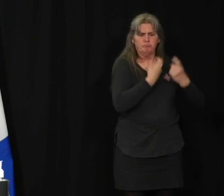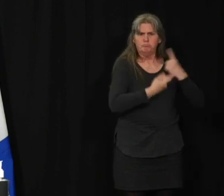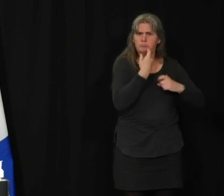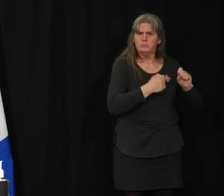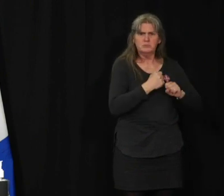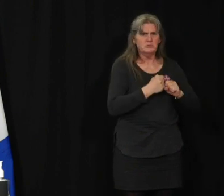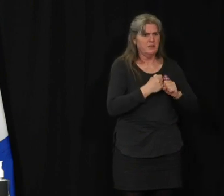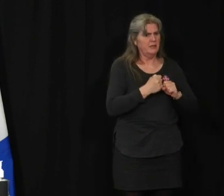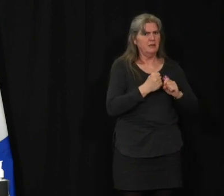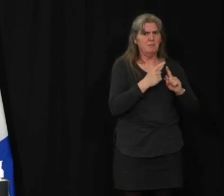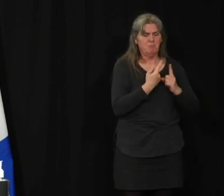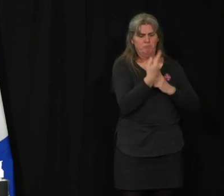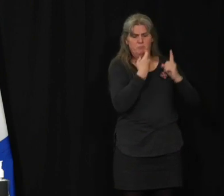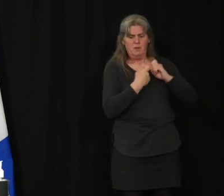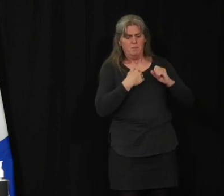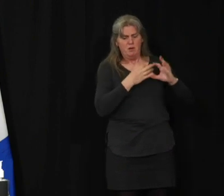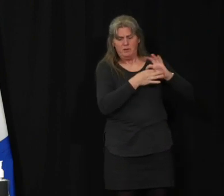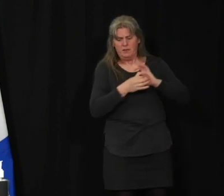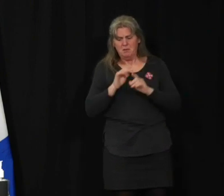actions on COVID.